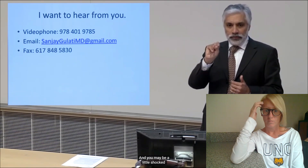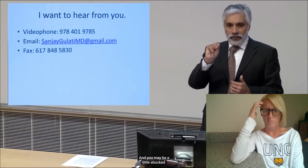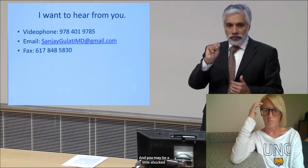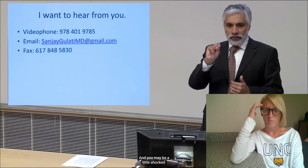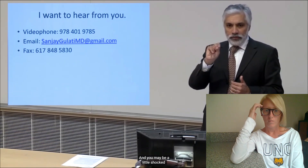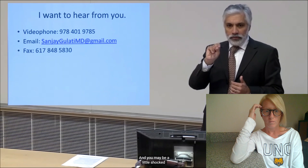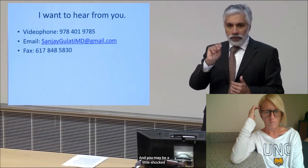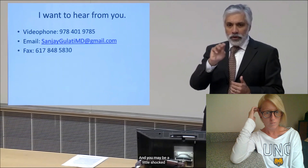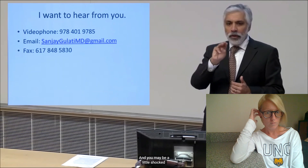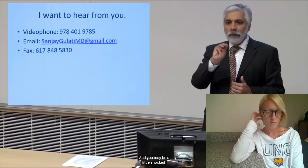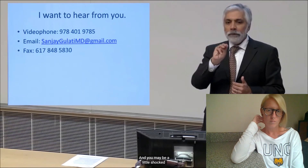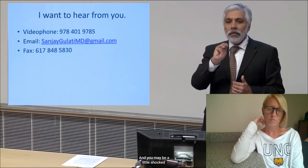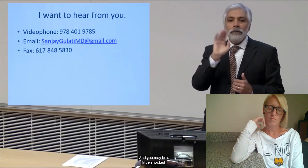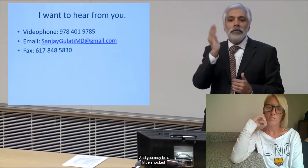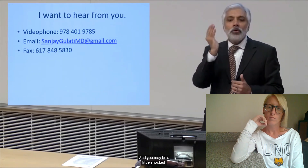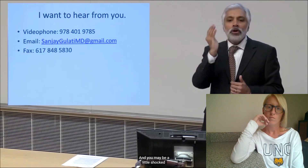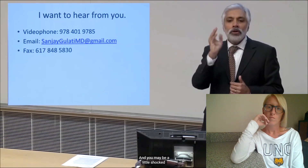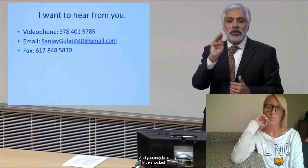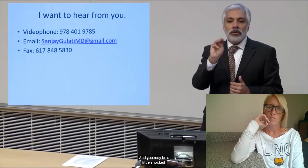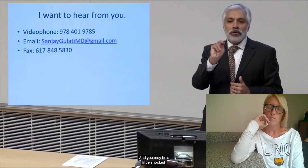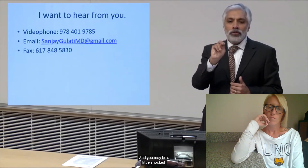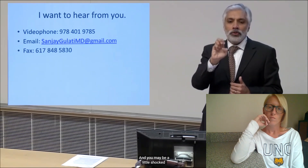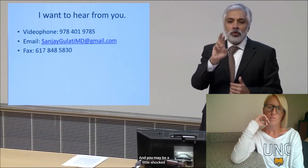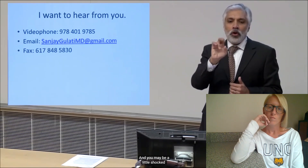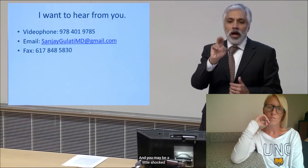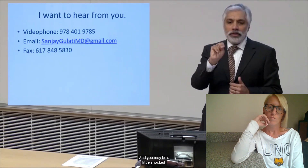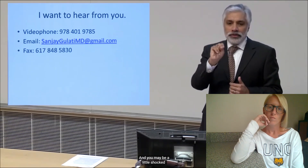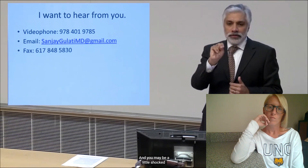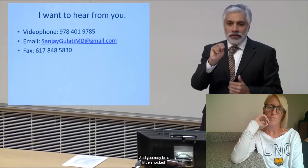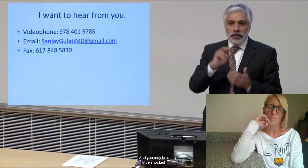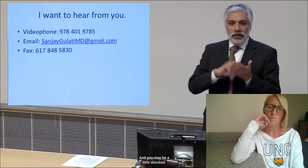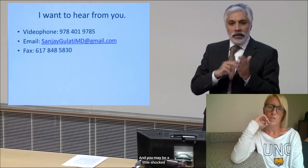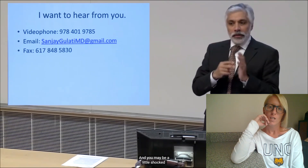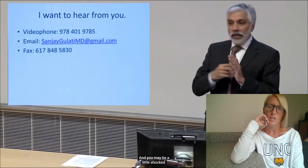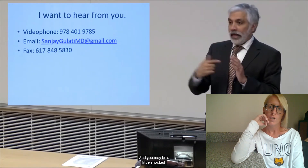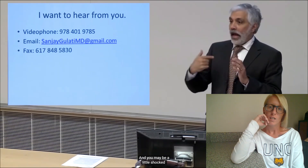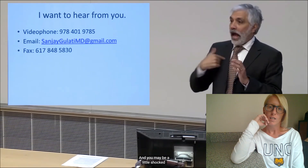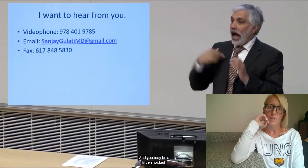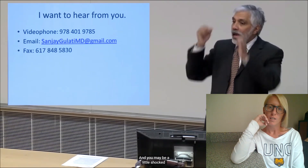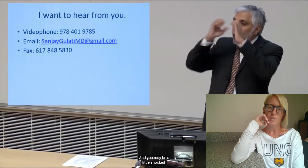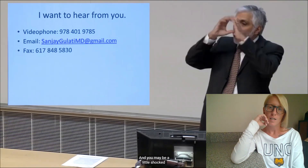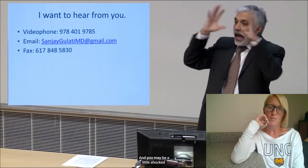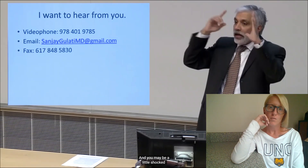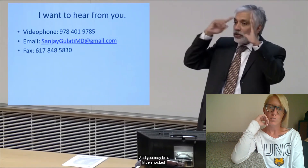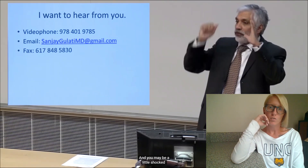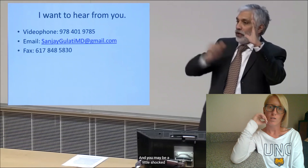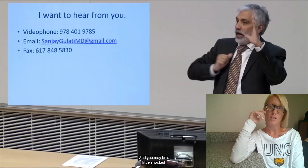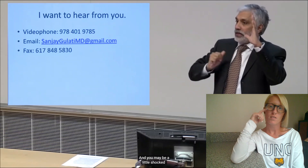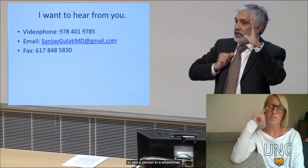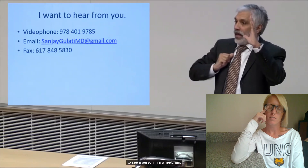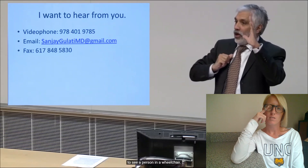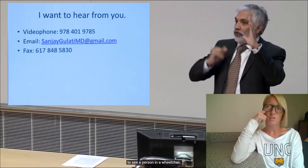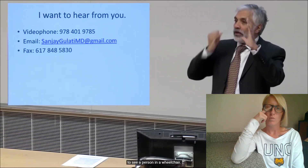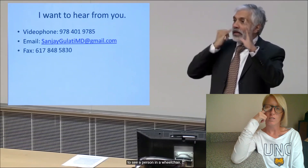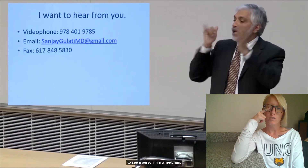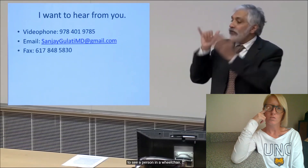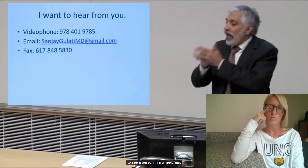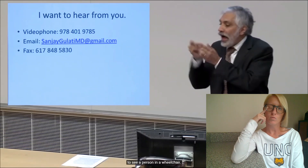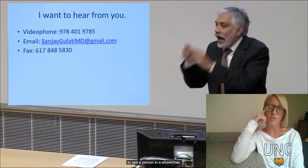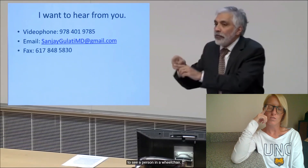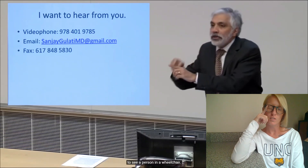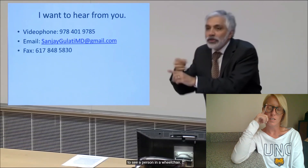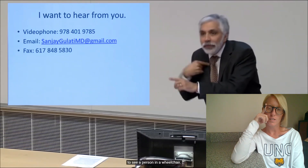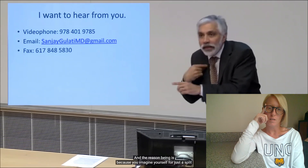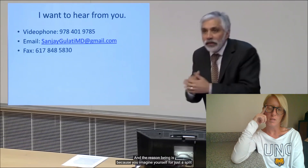And you may be a little shocked. And they have different neurons. to see a person